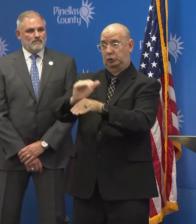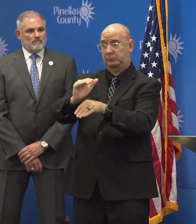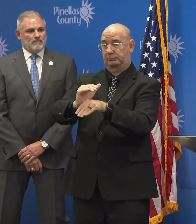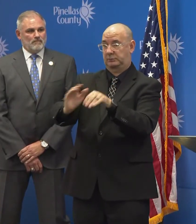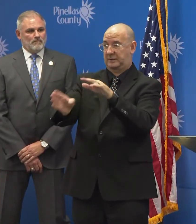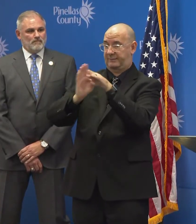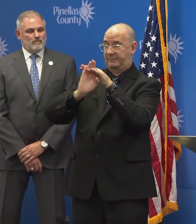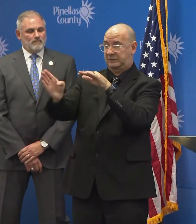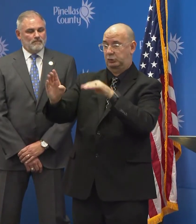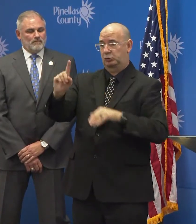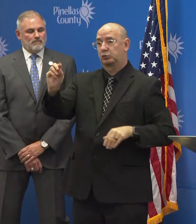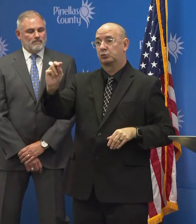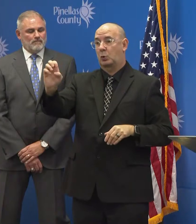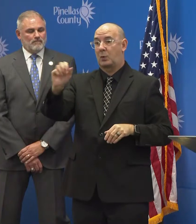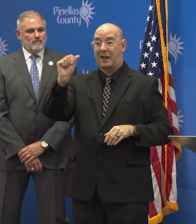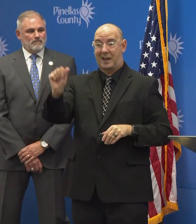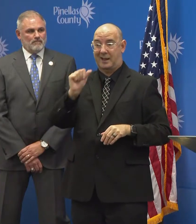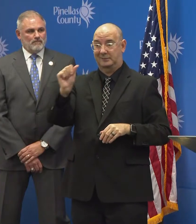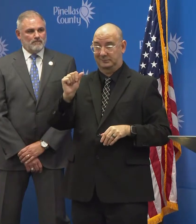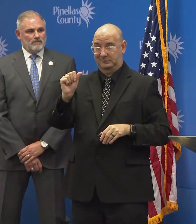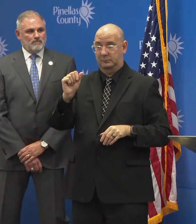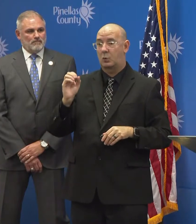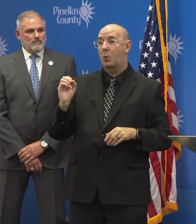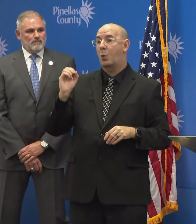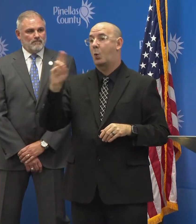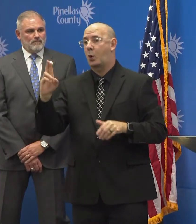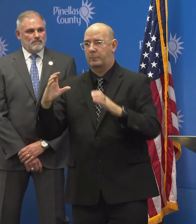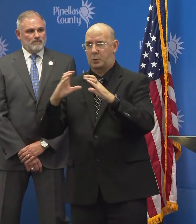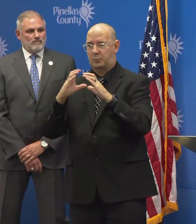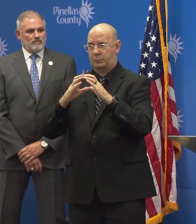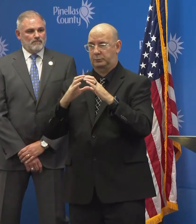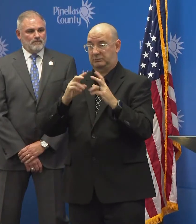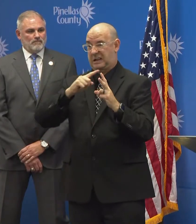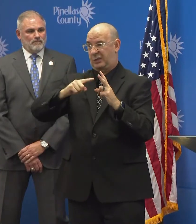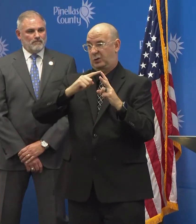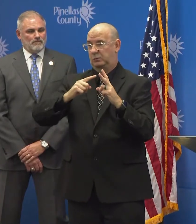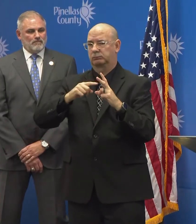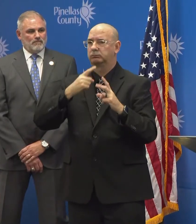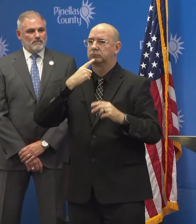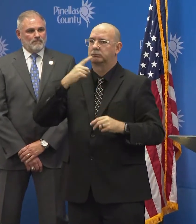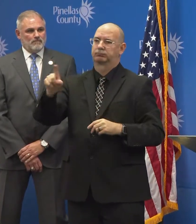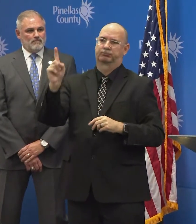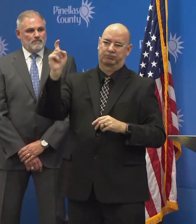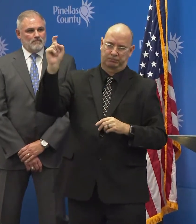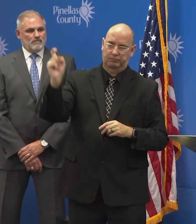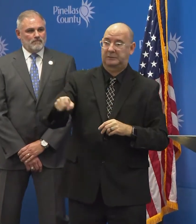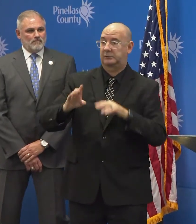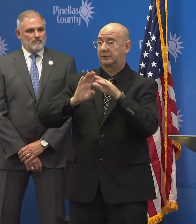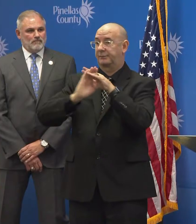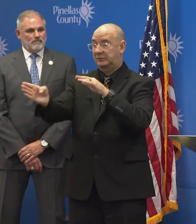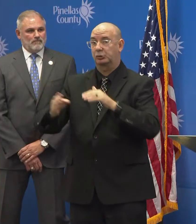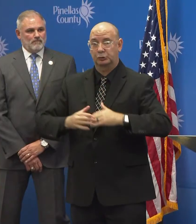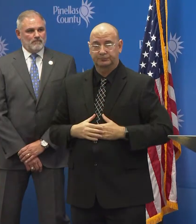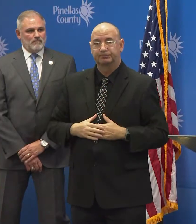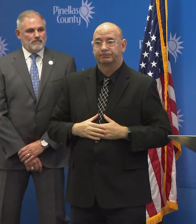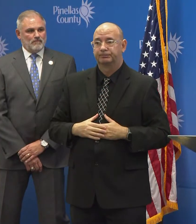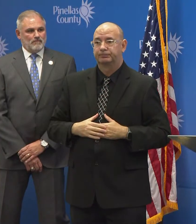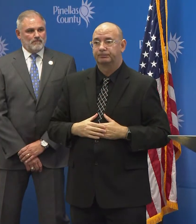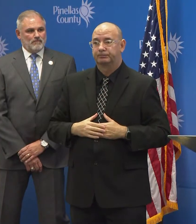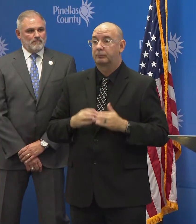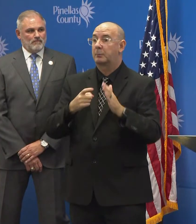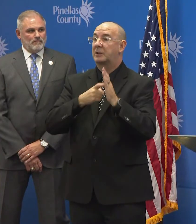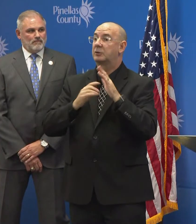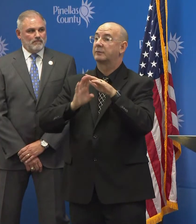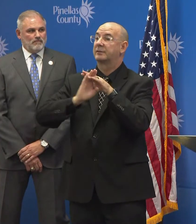A, and all of our mobile home residents will be under a mandatory evacuation order. Mandatory evacuation orders